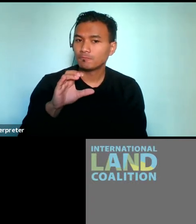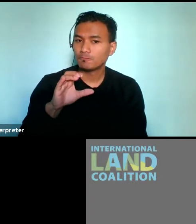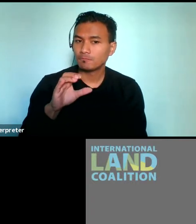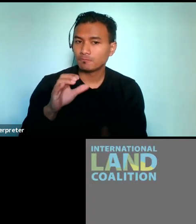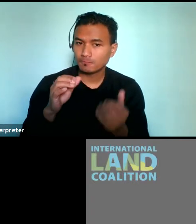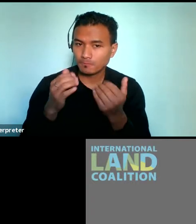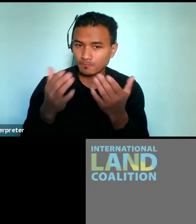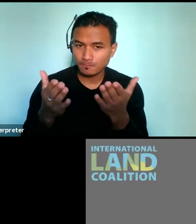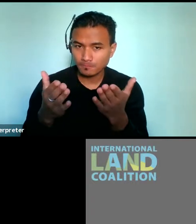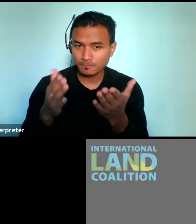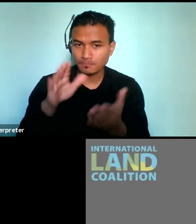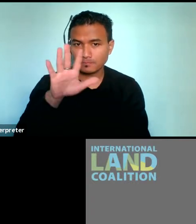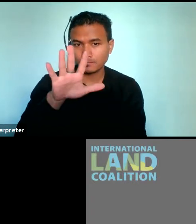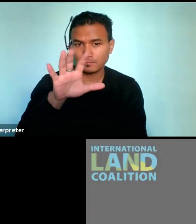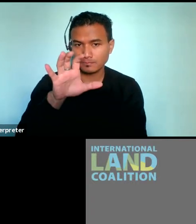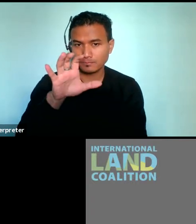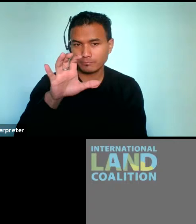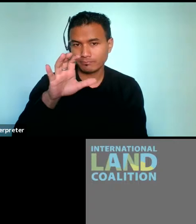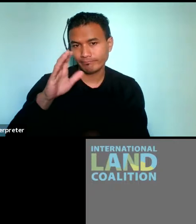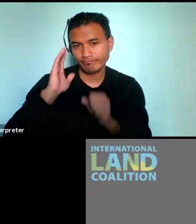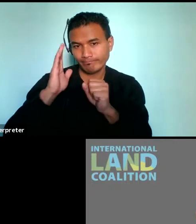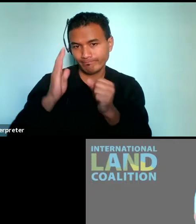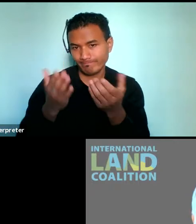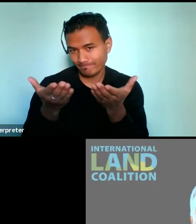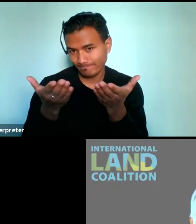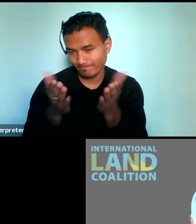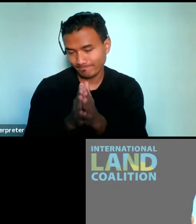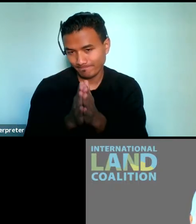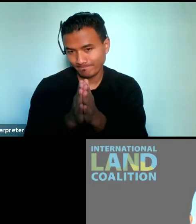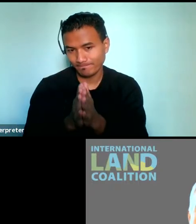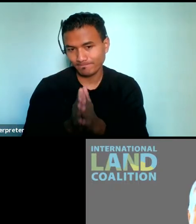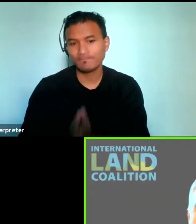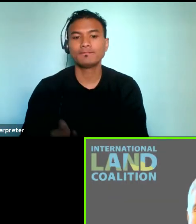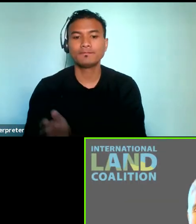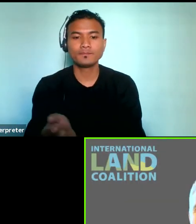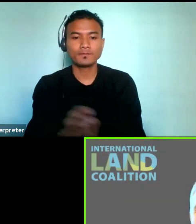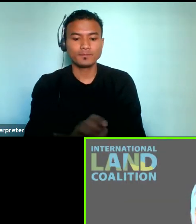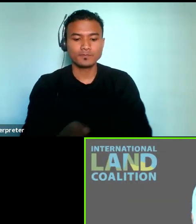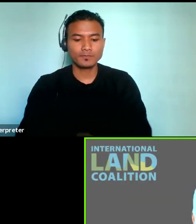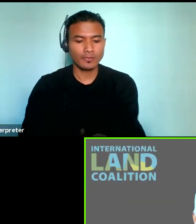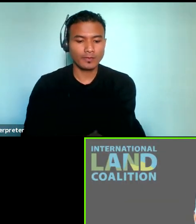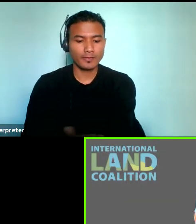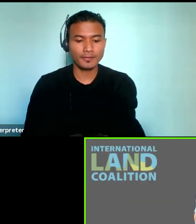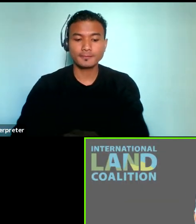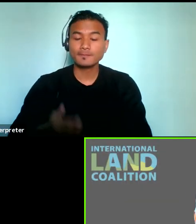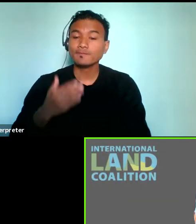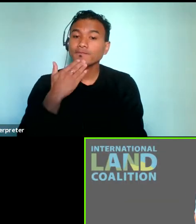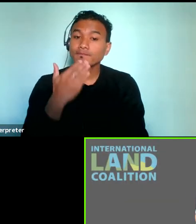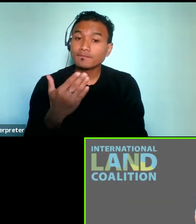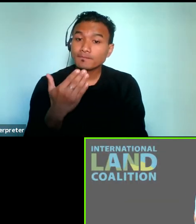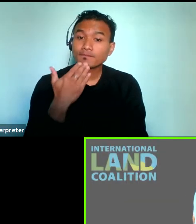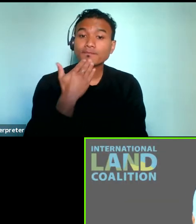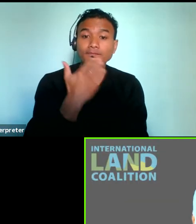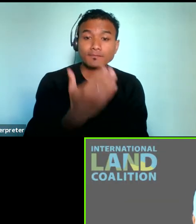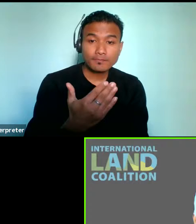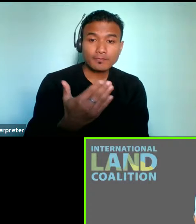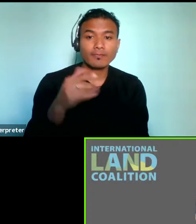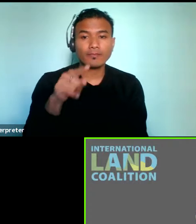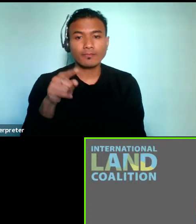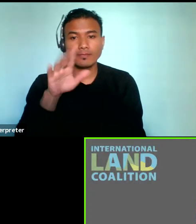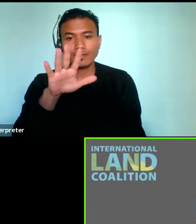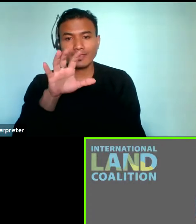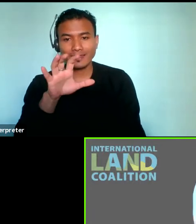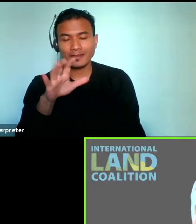have 5 minutes, Mike, for your closing remarks. Thank you, Andita. Thank you, Mergul. I'll take less than